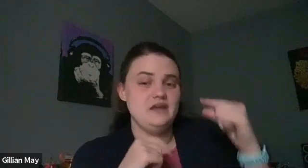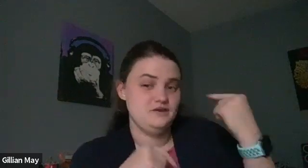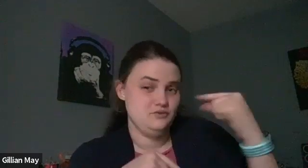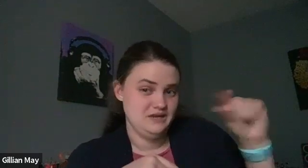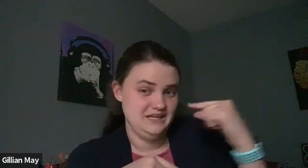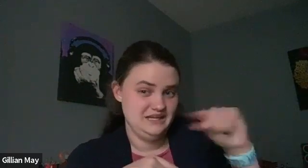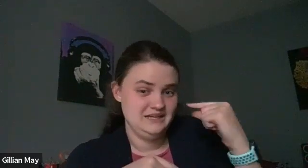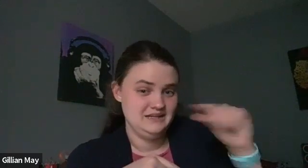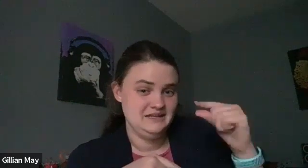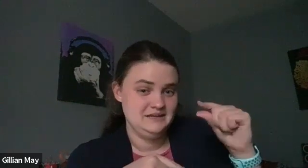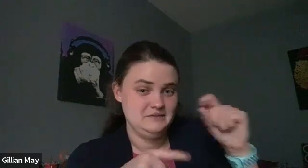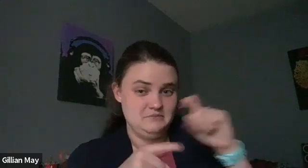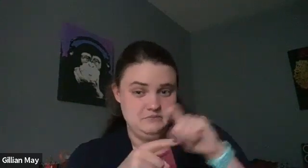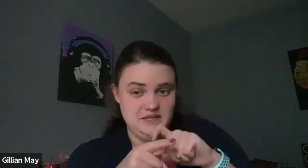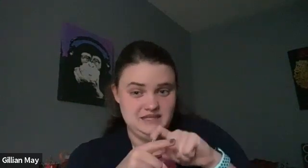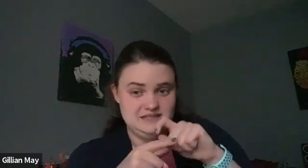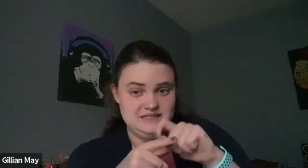had green beans.